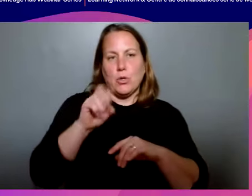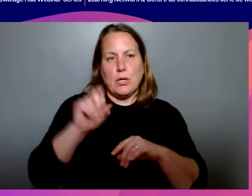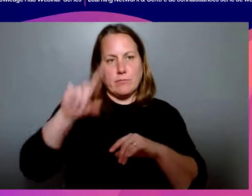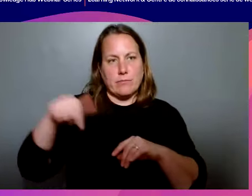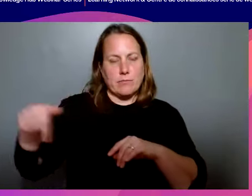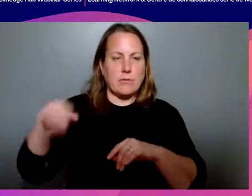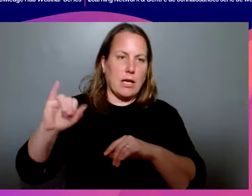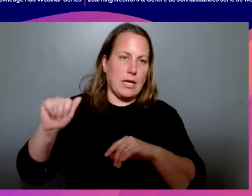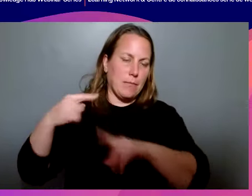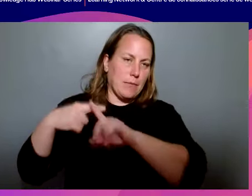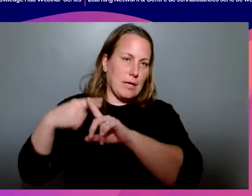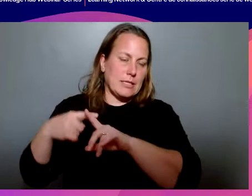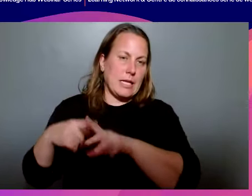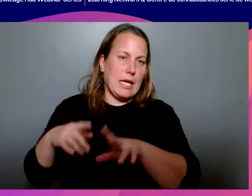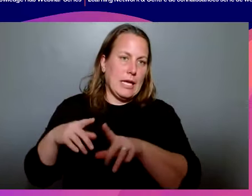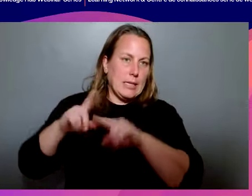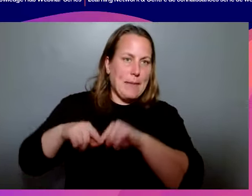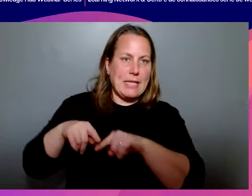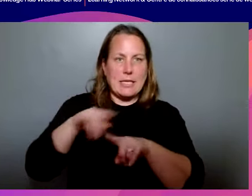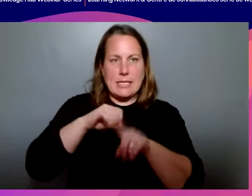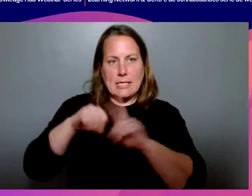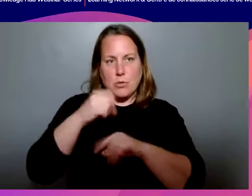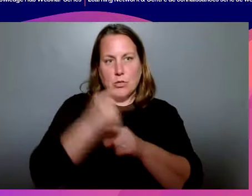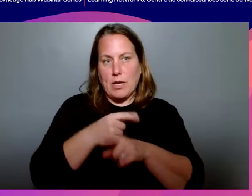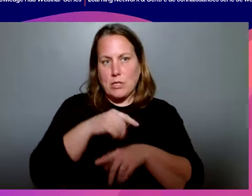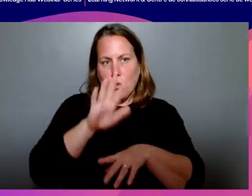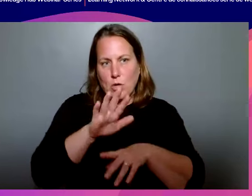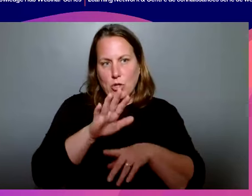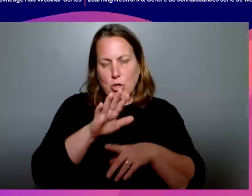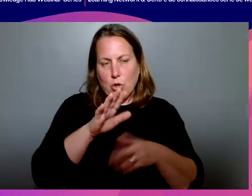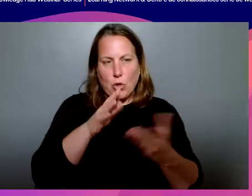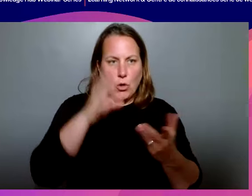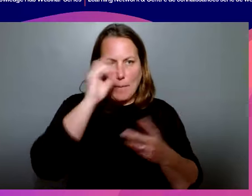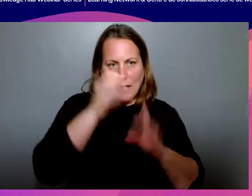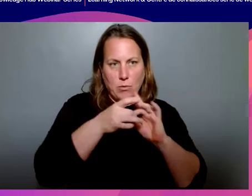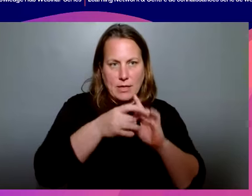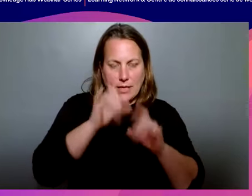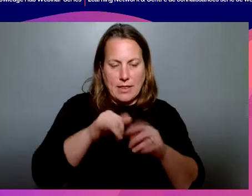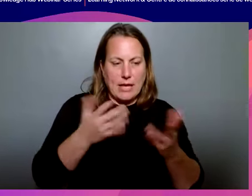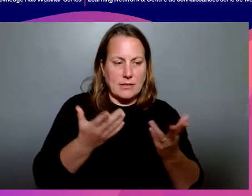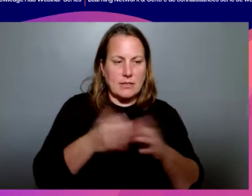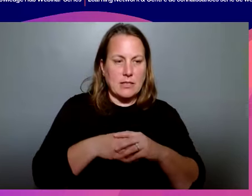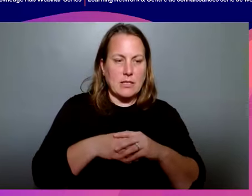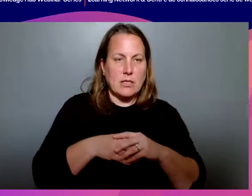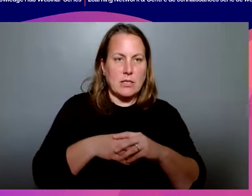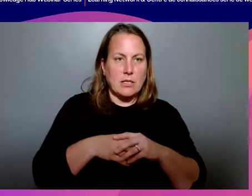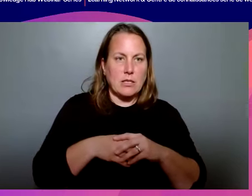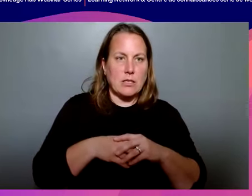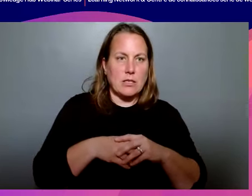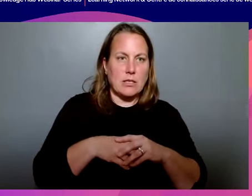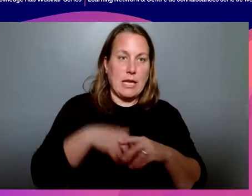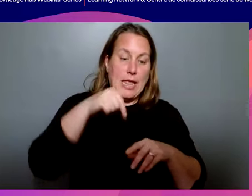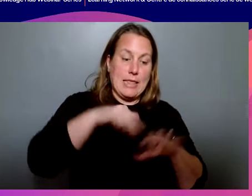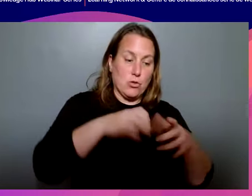each context. They are curious about your thoughts on that. And just to give you a little context, they facilitate workshop online.